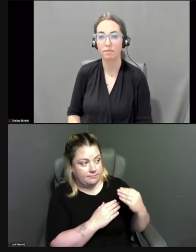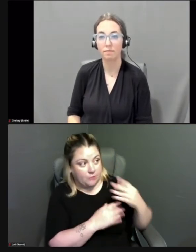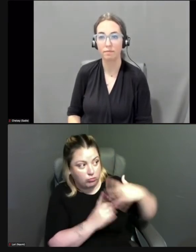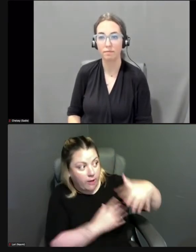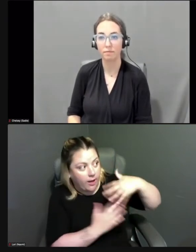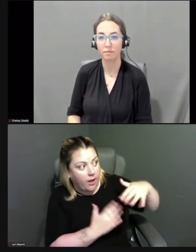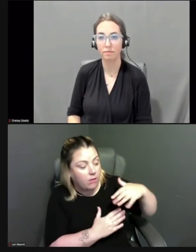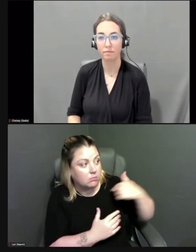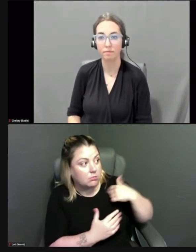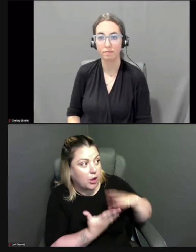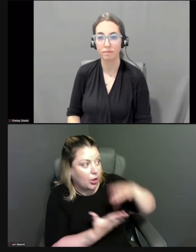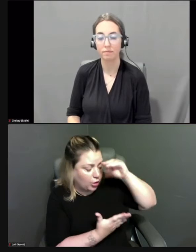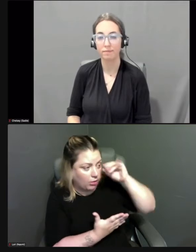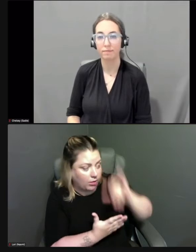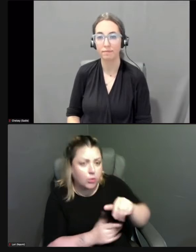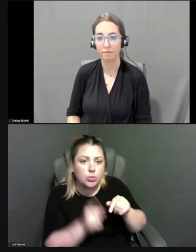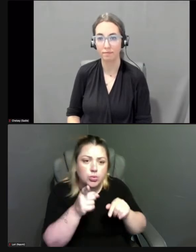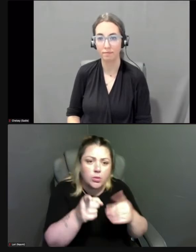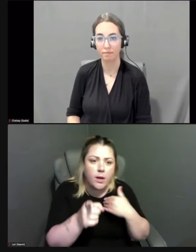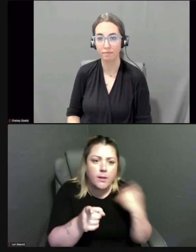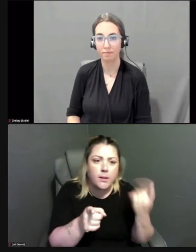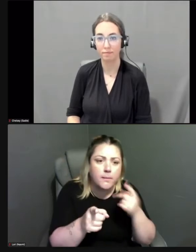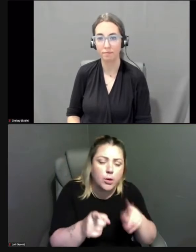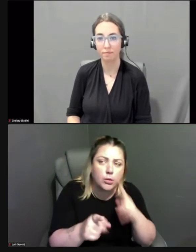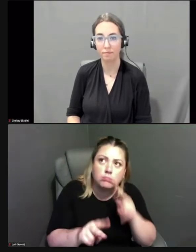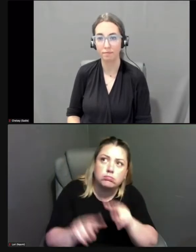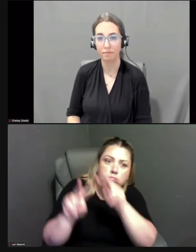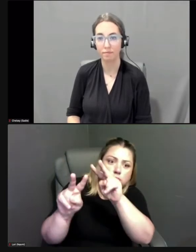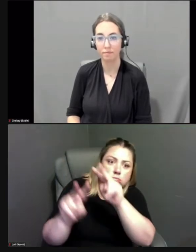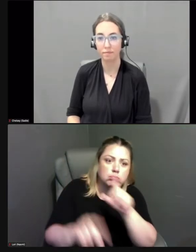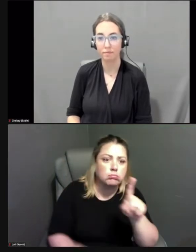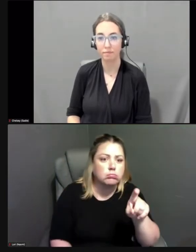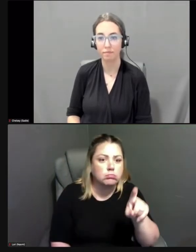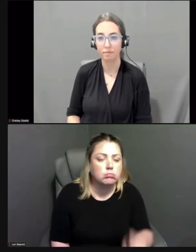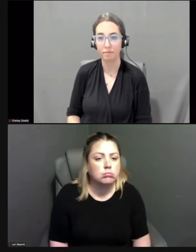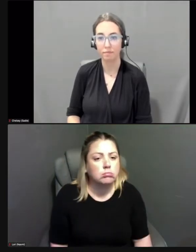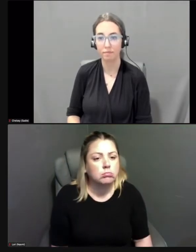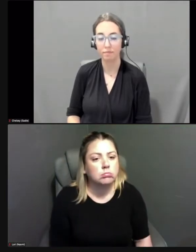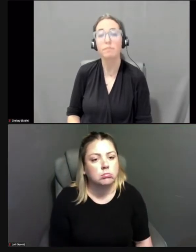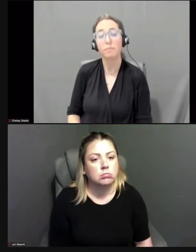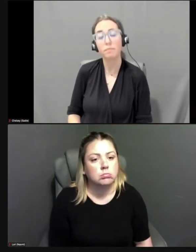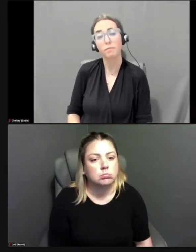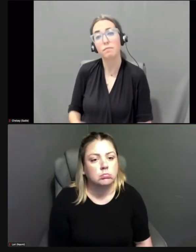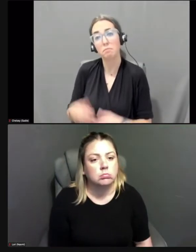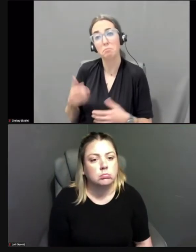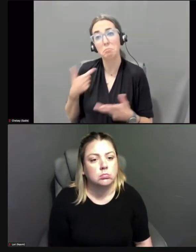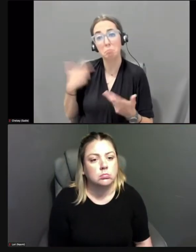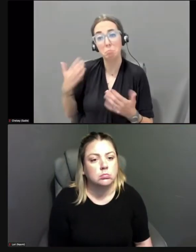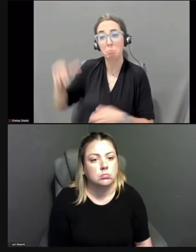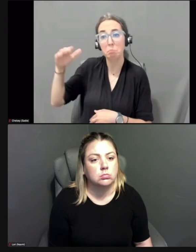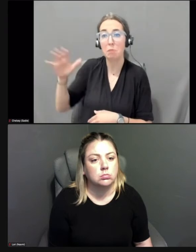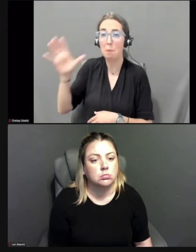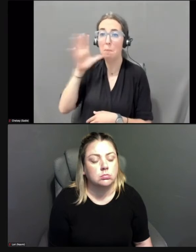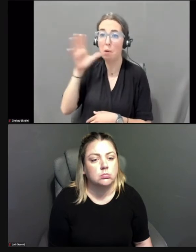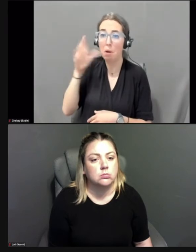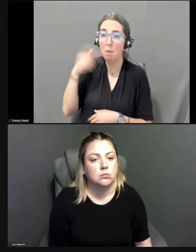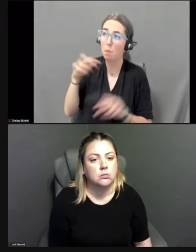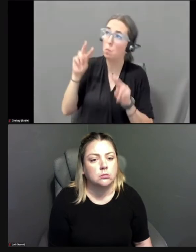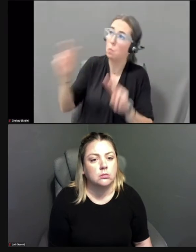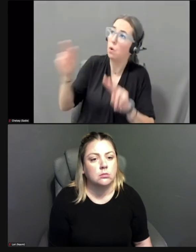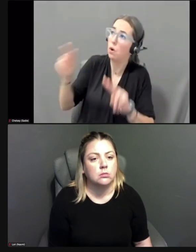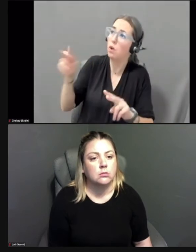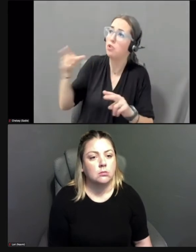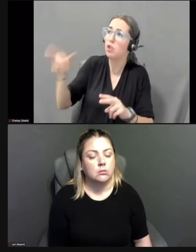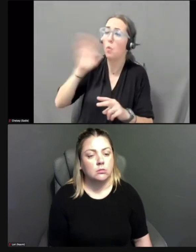exercise as a means for control of your body? Growing up, my mom would go do aerobics and go walk and stuff on and off. Like, it was just kind of